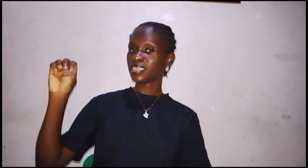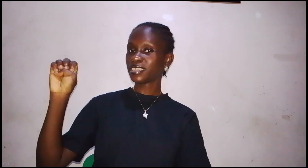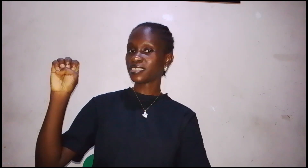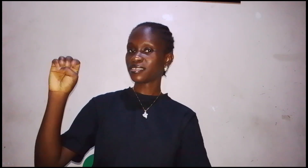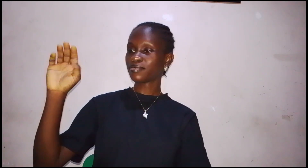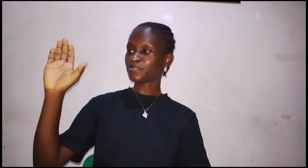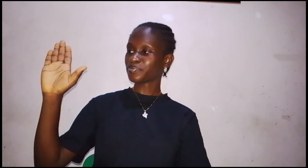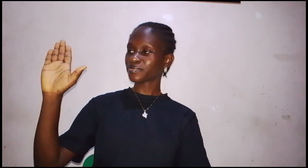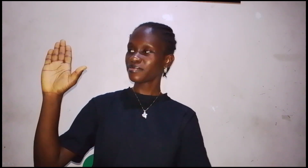E.